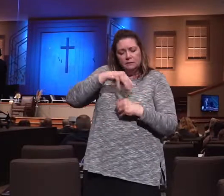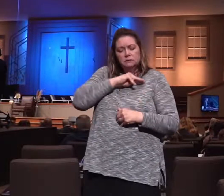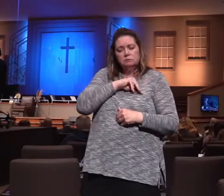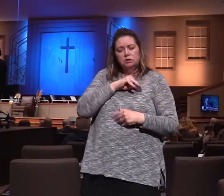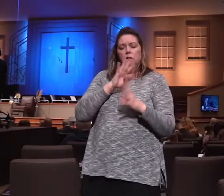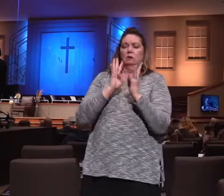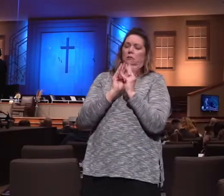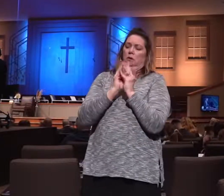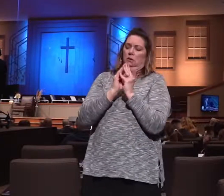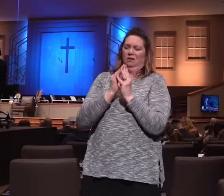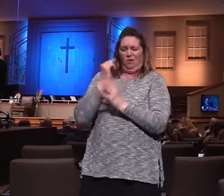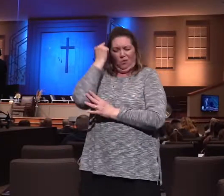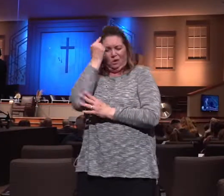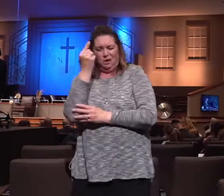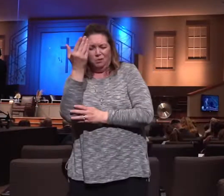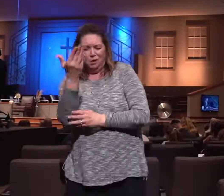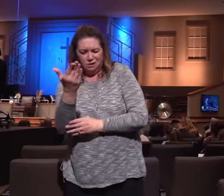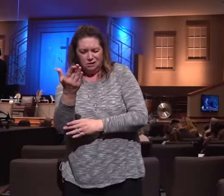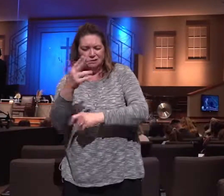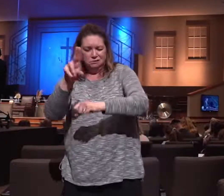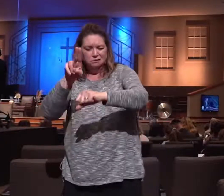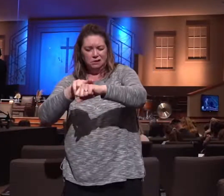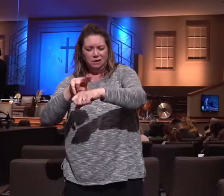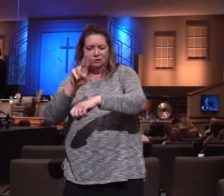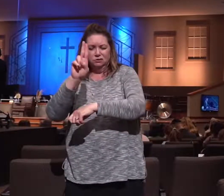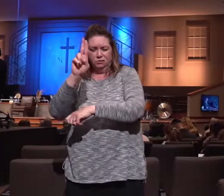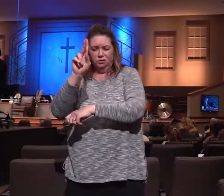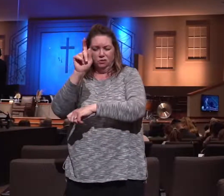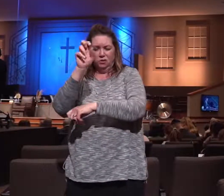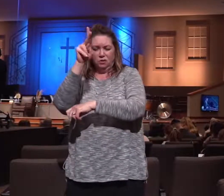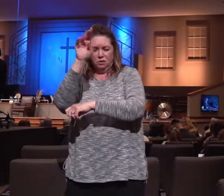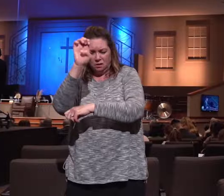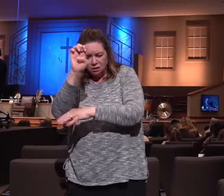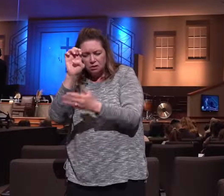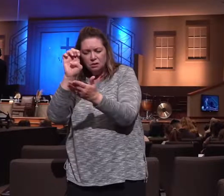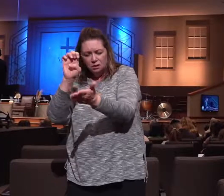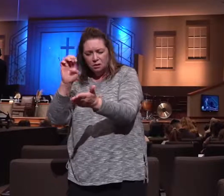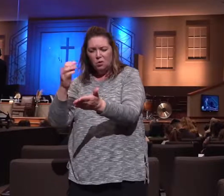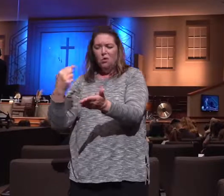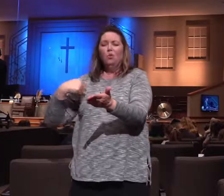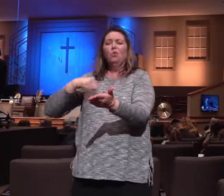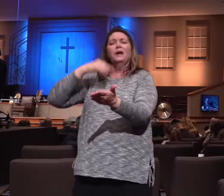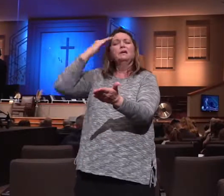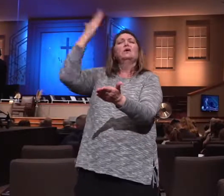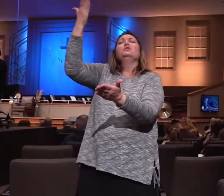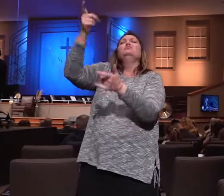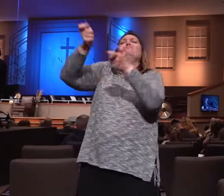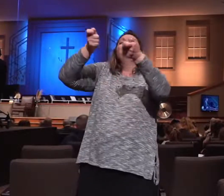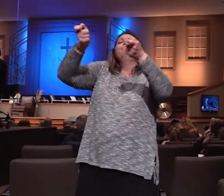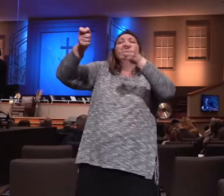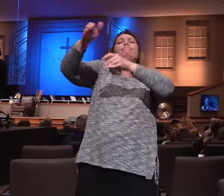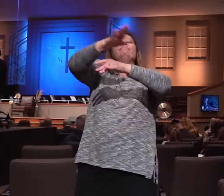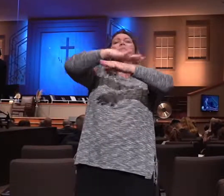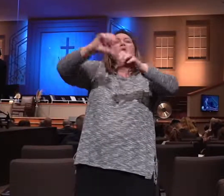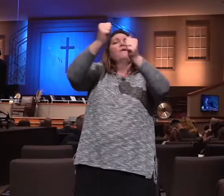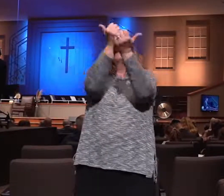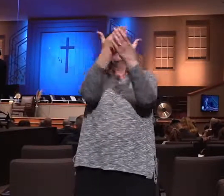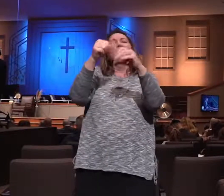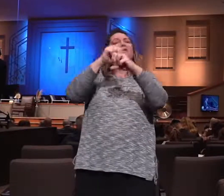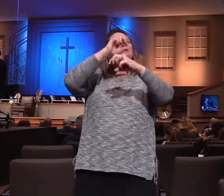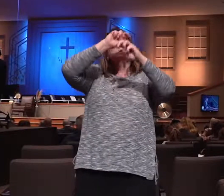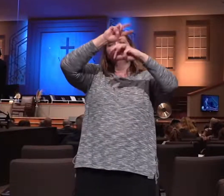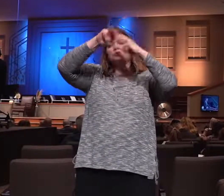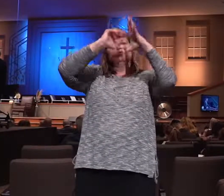Ukraine. We think that, Lord, we know that you're the sovereign God of the entire world, and Lord of every